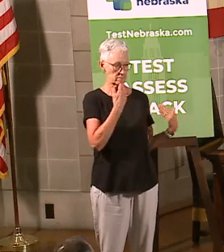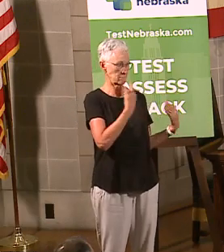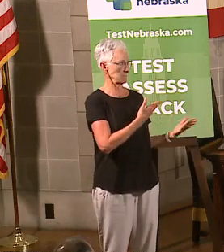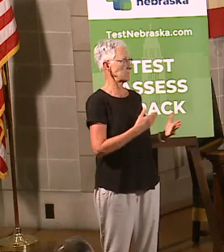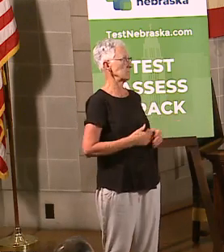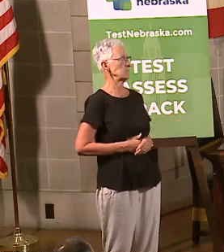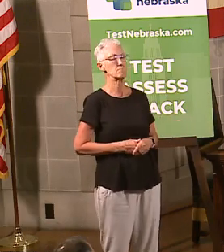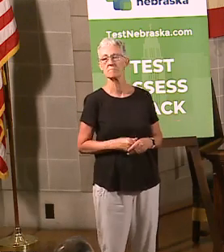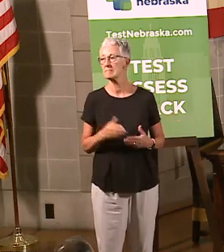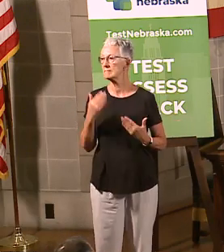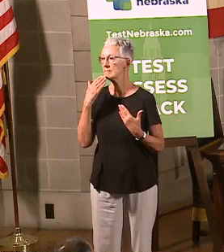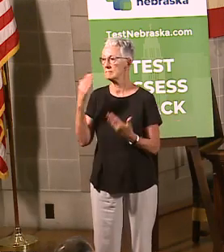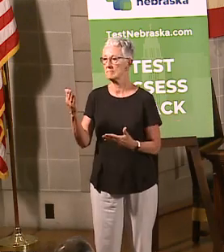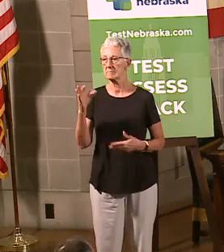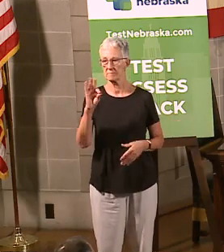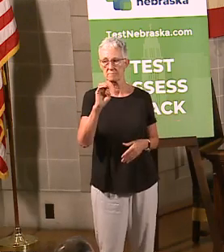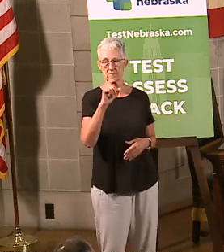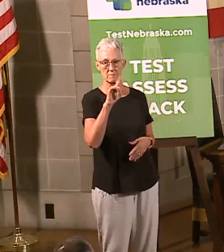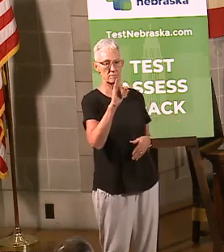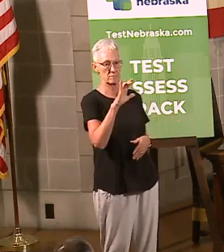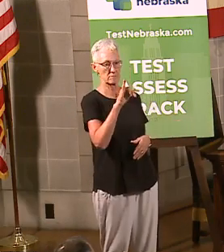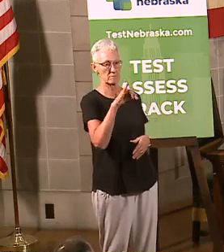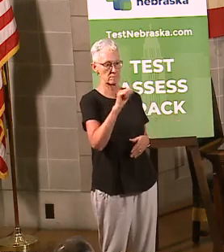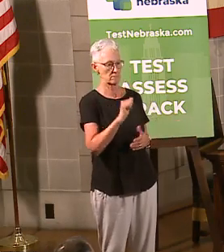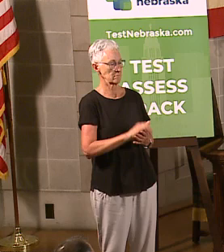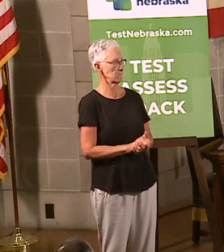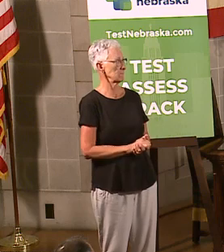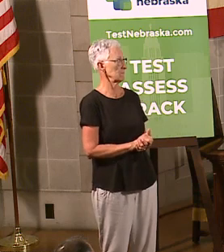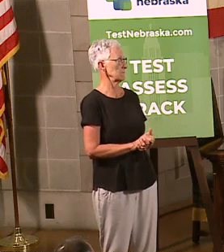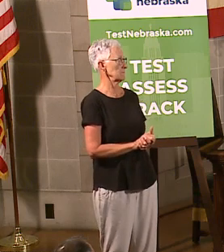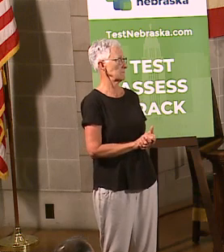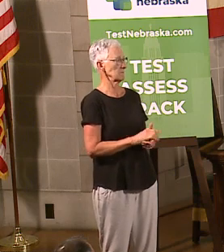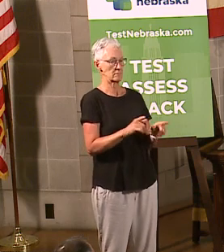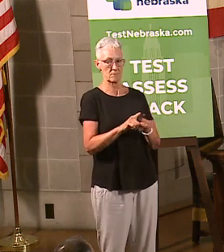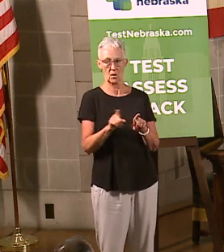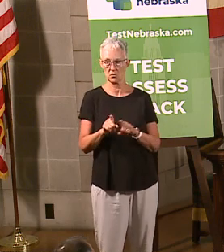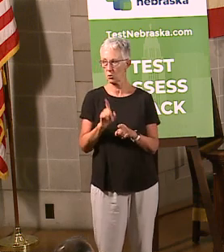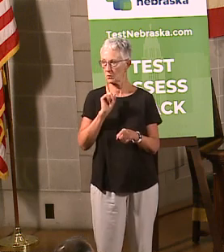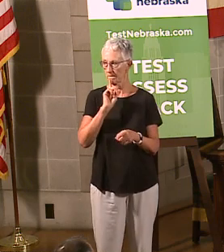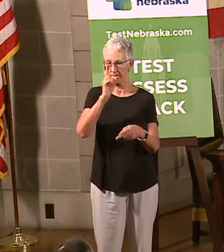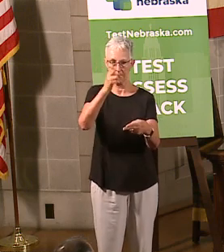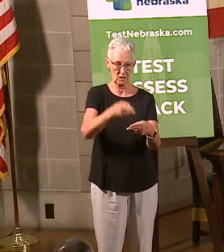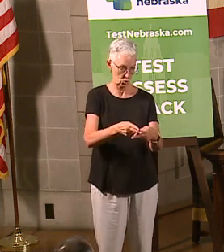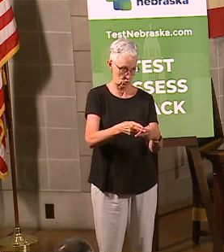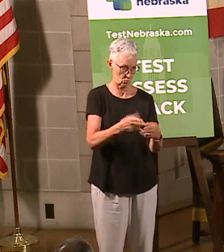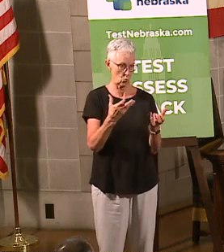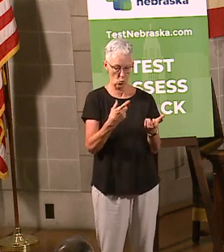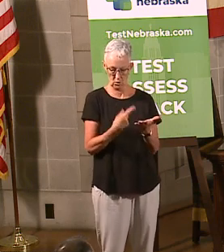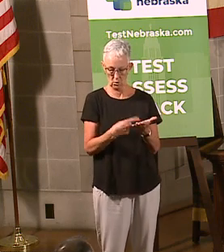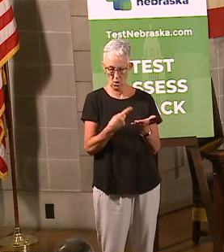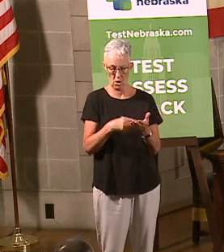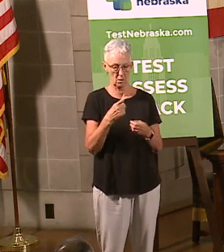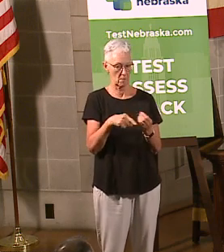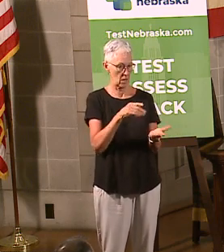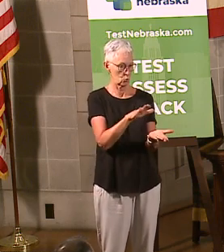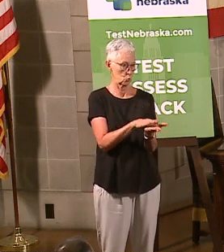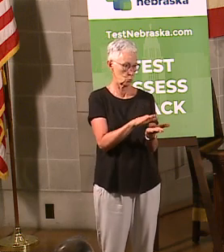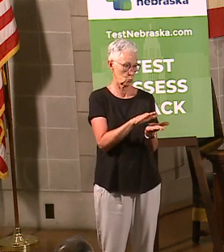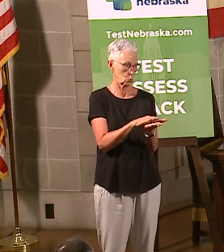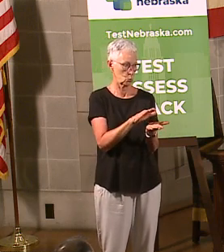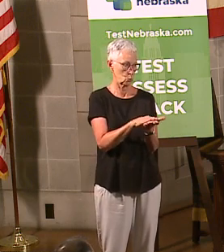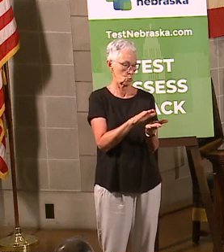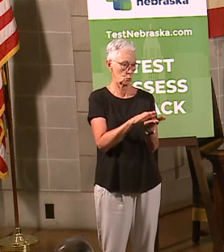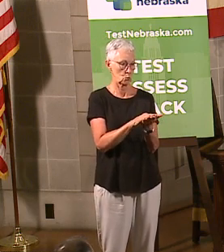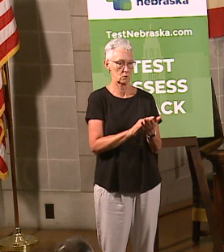Great, thank you, Felicia. Now, I also mentioned that schools are a part of what we want to talk about. The schools are not